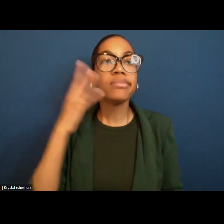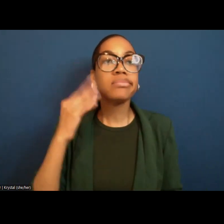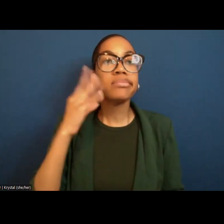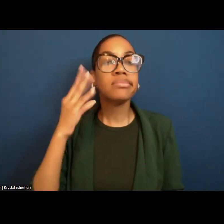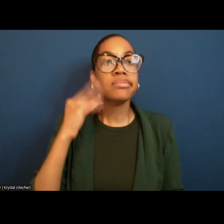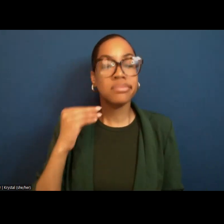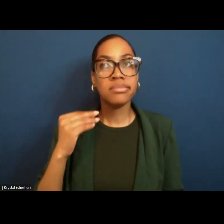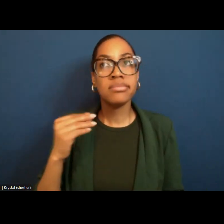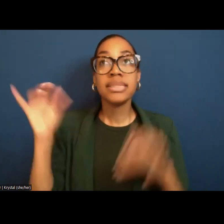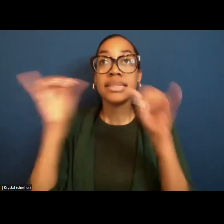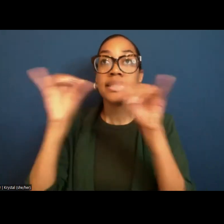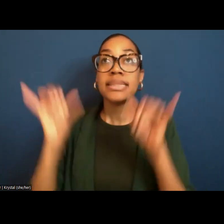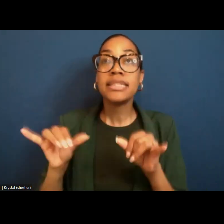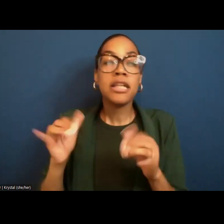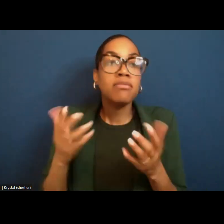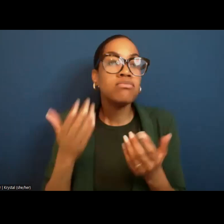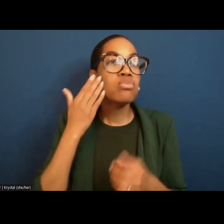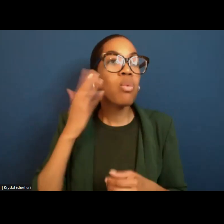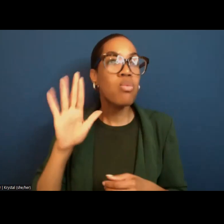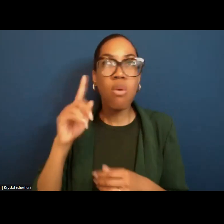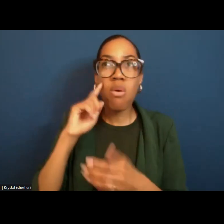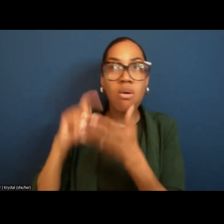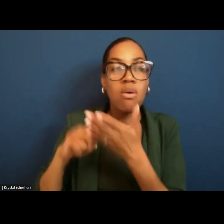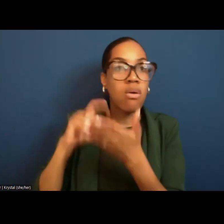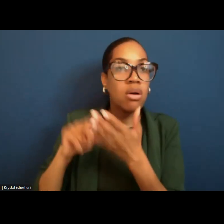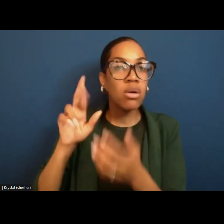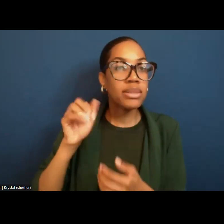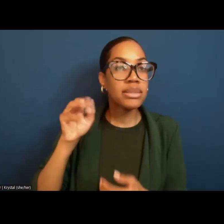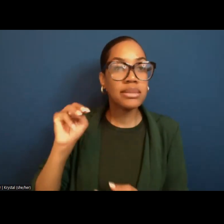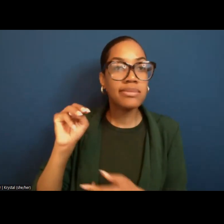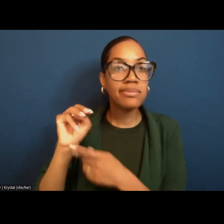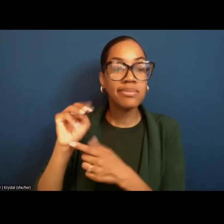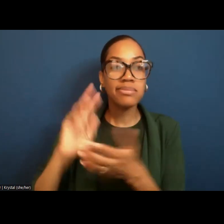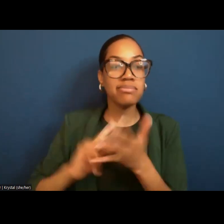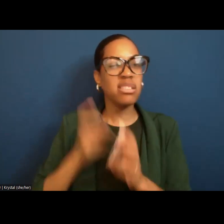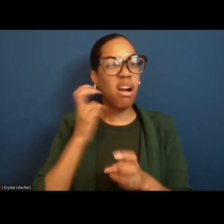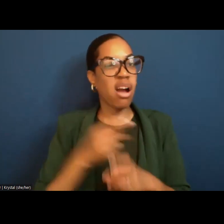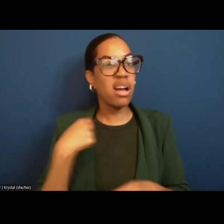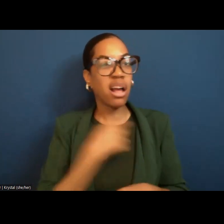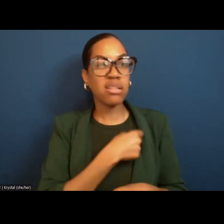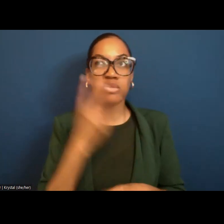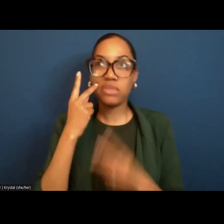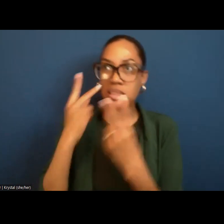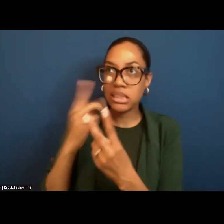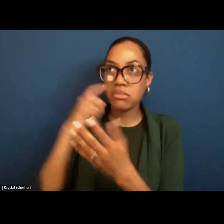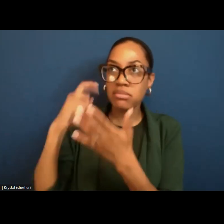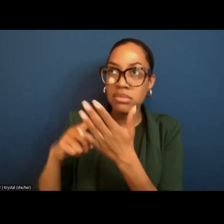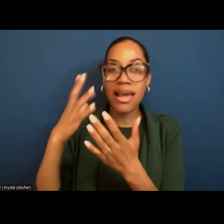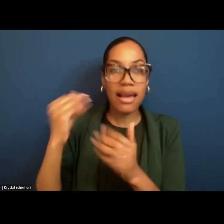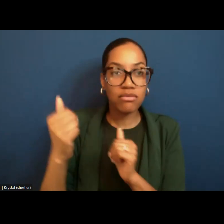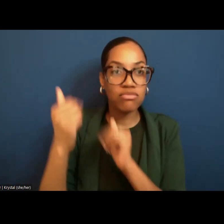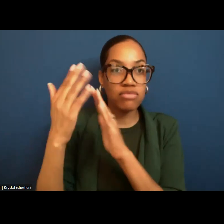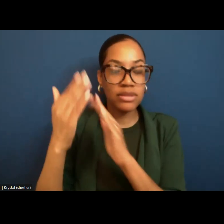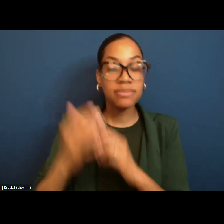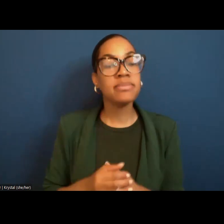it very difficult for us to actively think about how we address it. And so I really think about how do we put resources together to